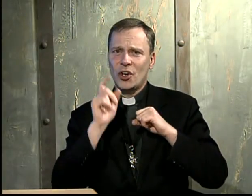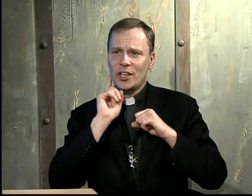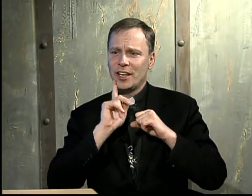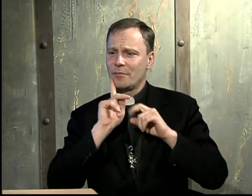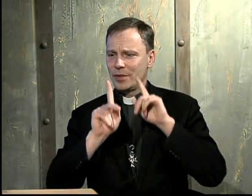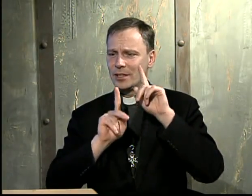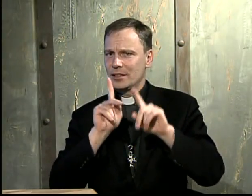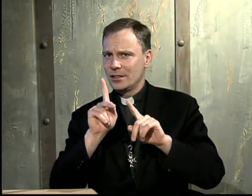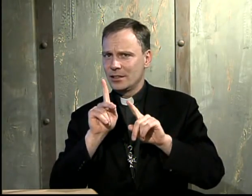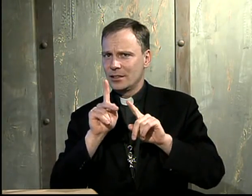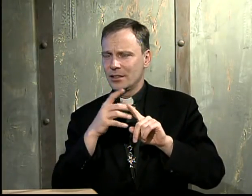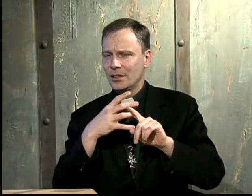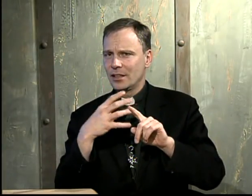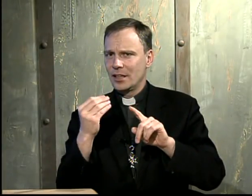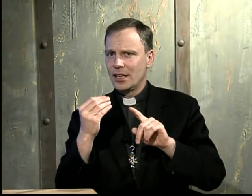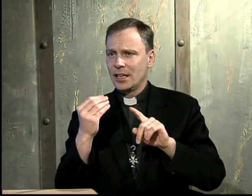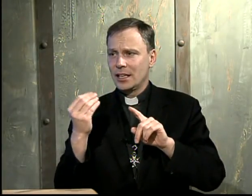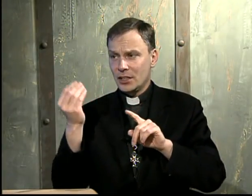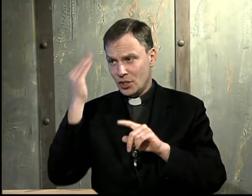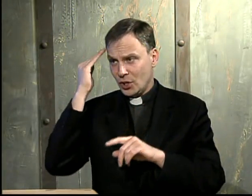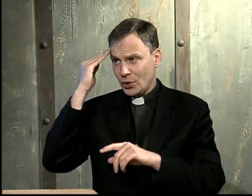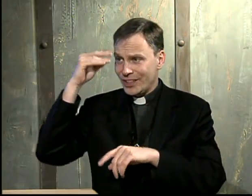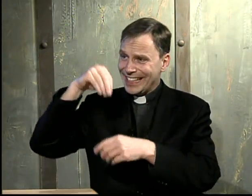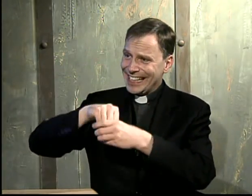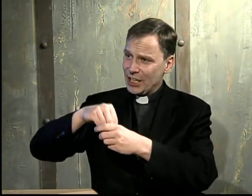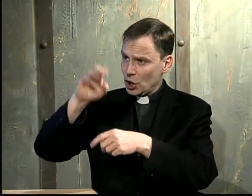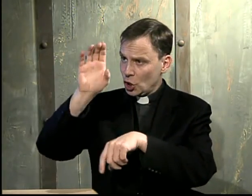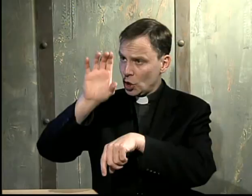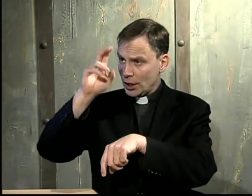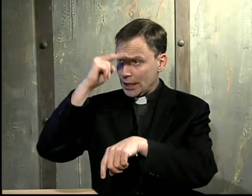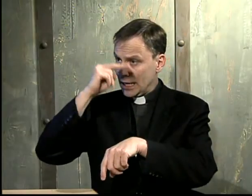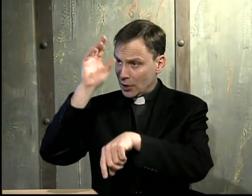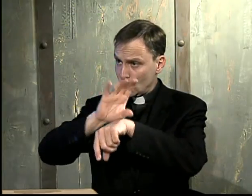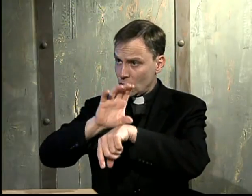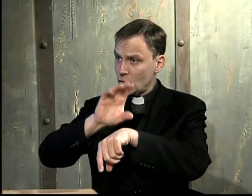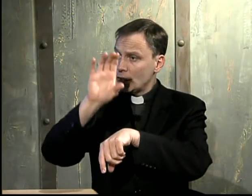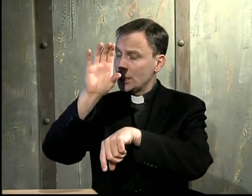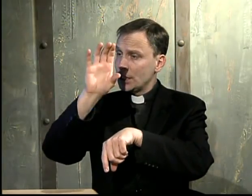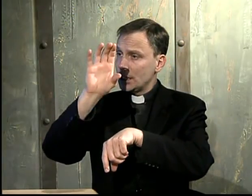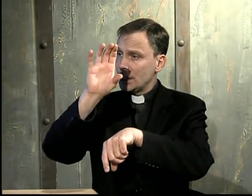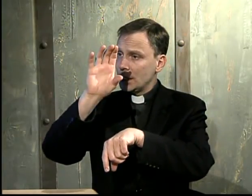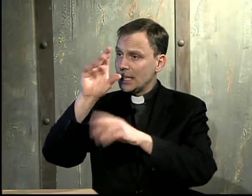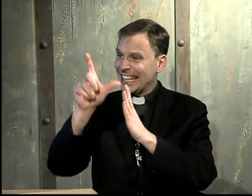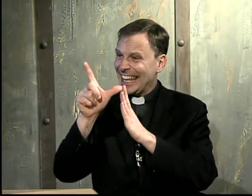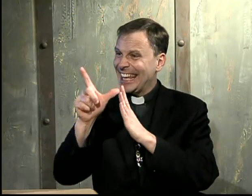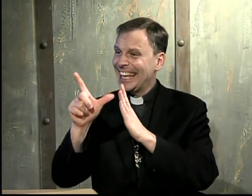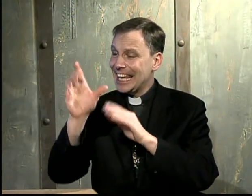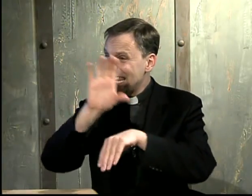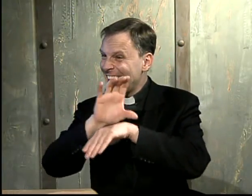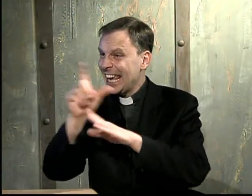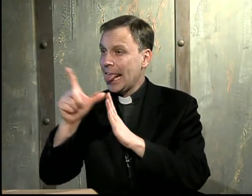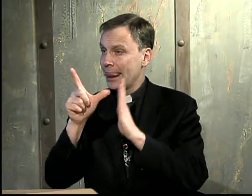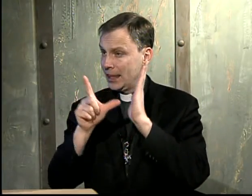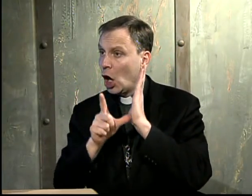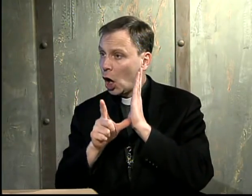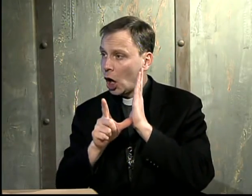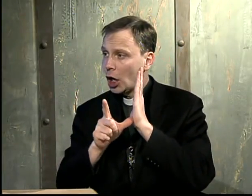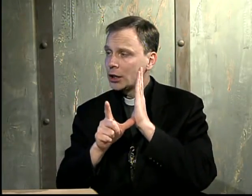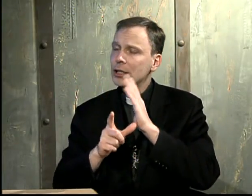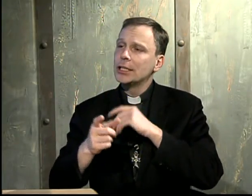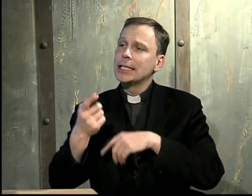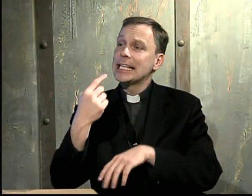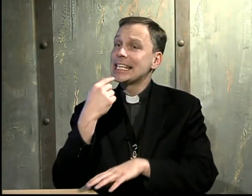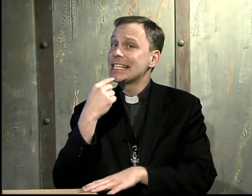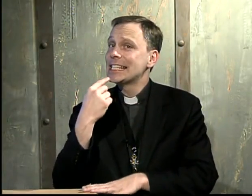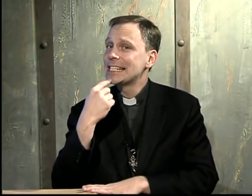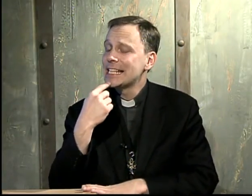Anyways, it really hurt the deaf community. And in the Catholic Church,